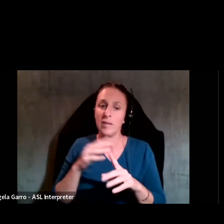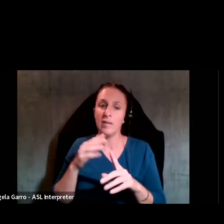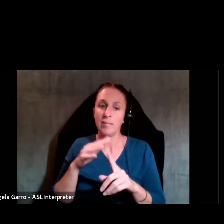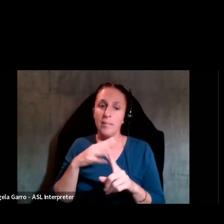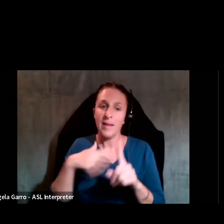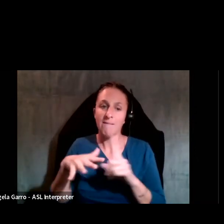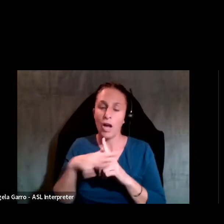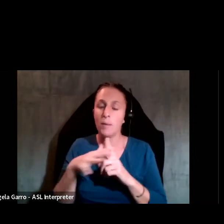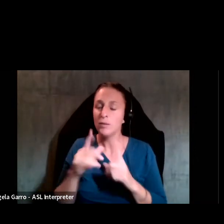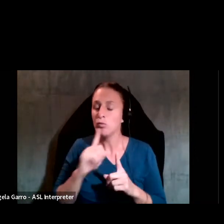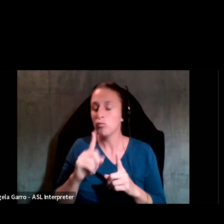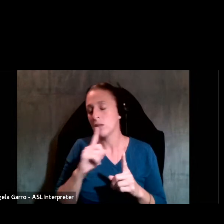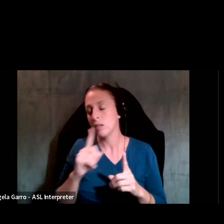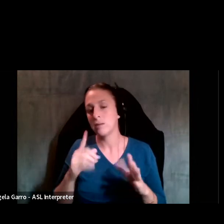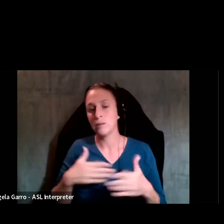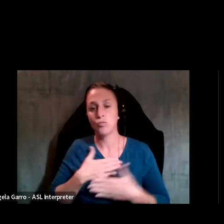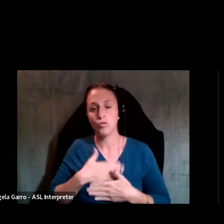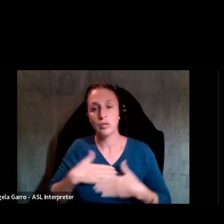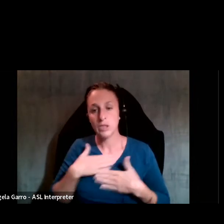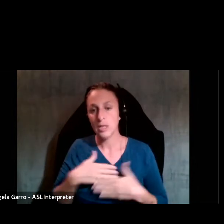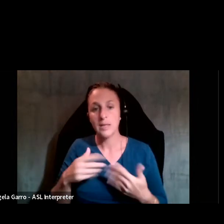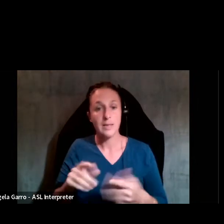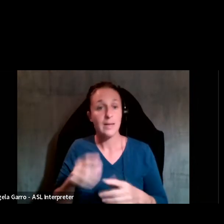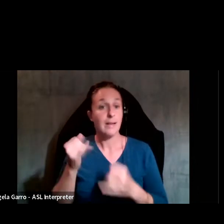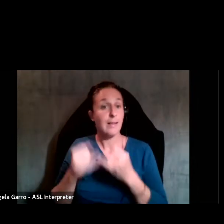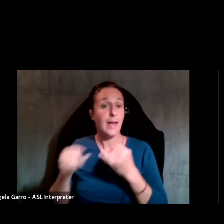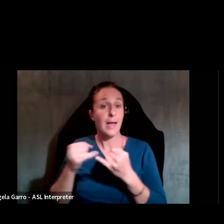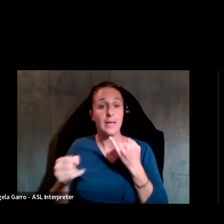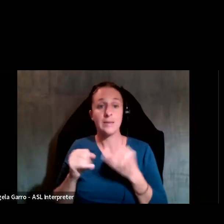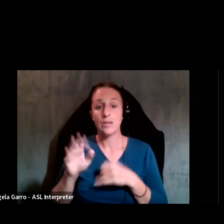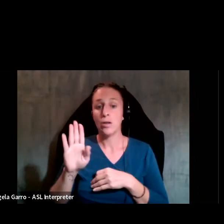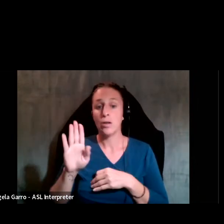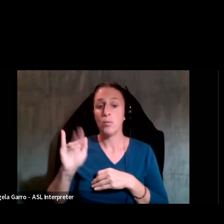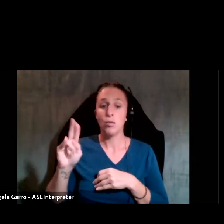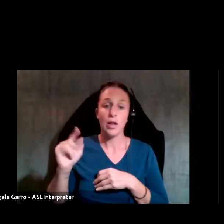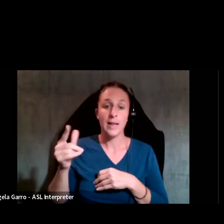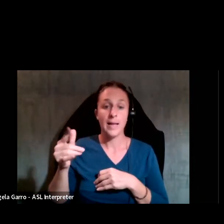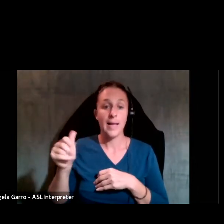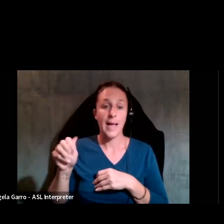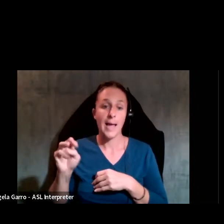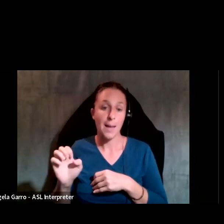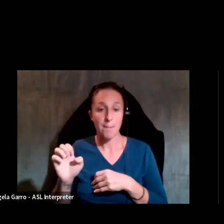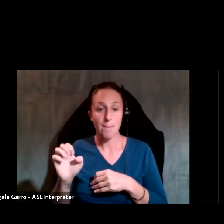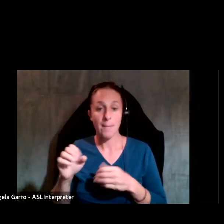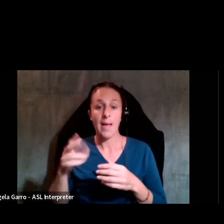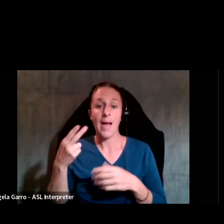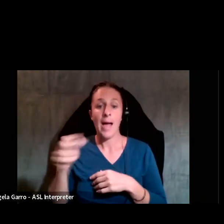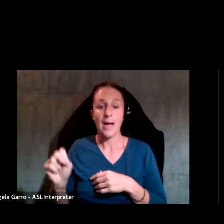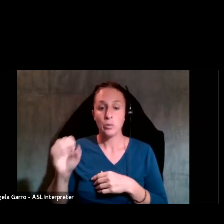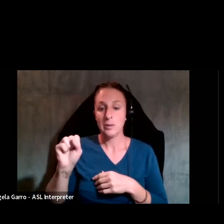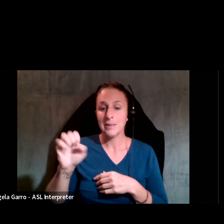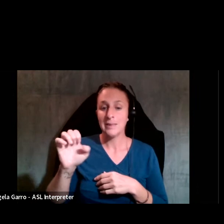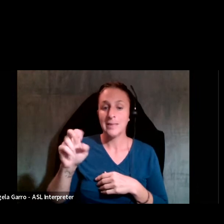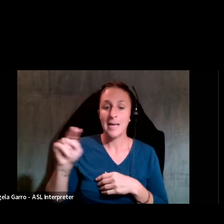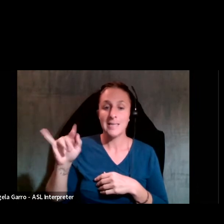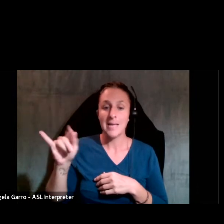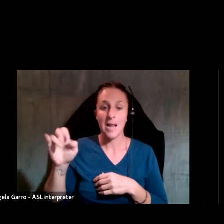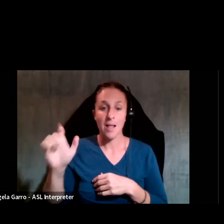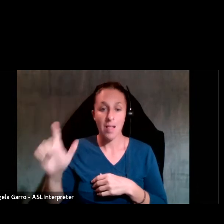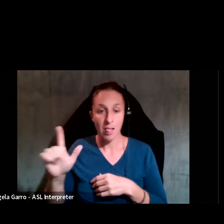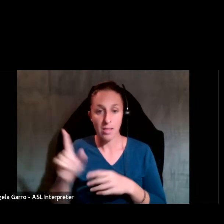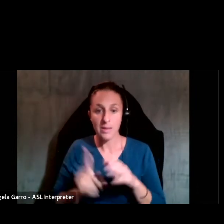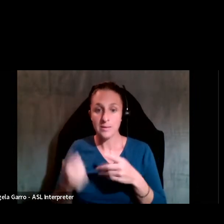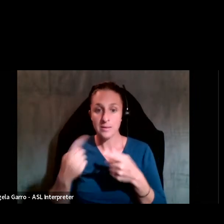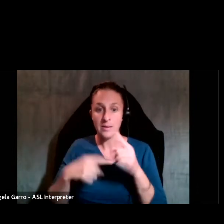appreciate that. Lastly, we've got our Burlingame High School Centennial coming up. It's long awaited,